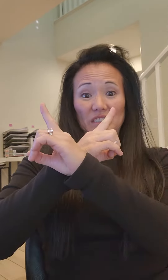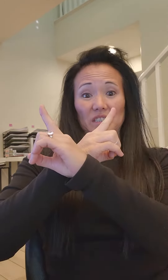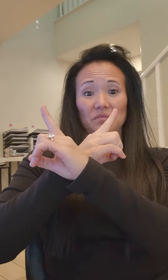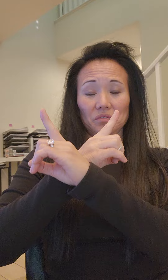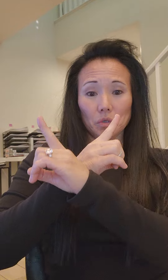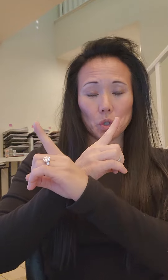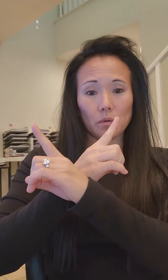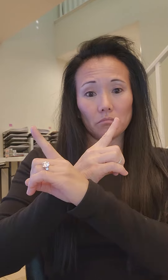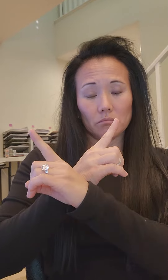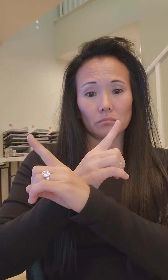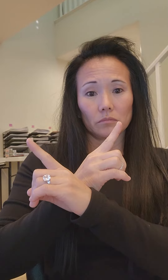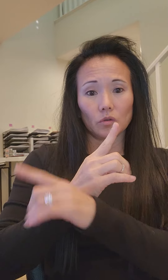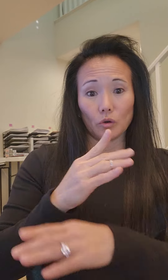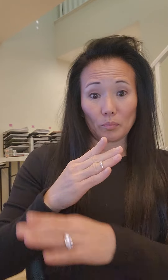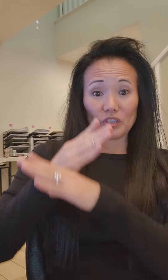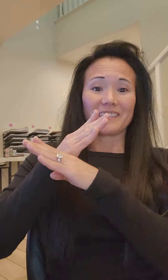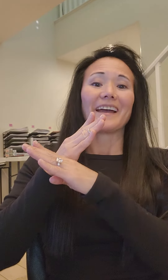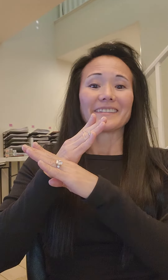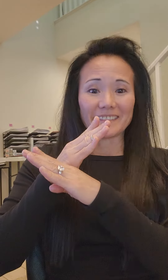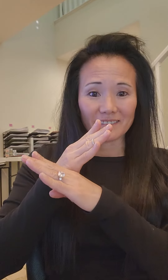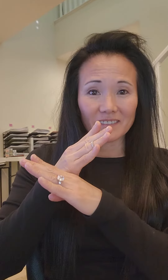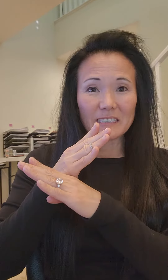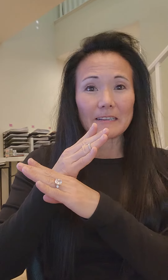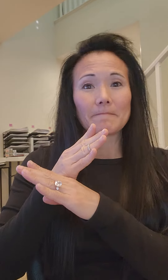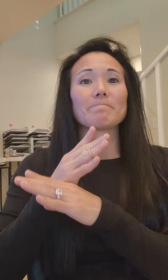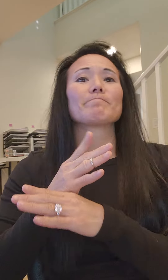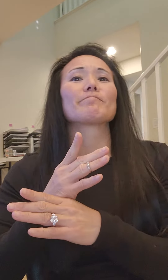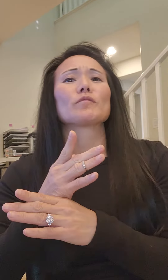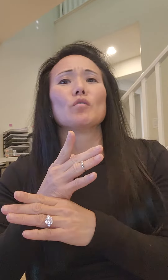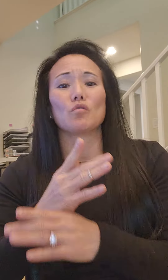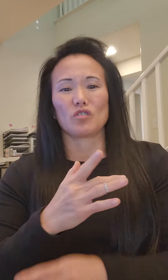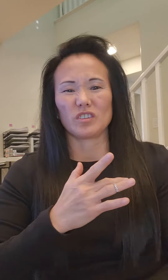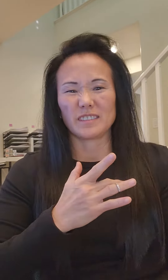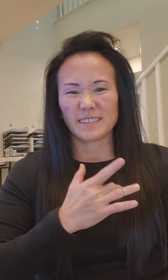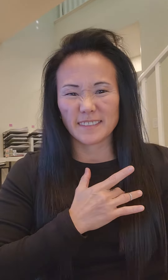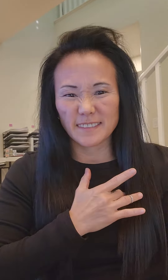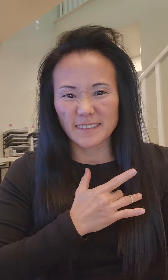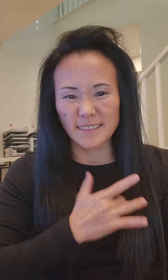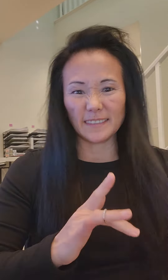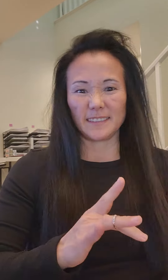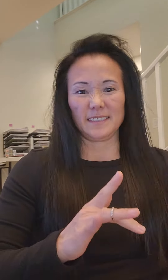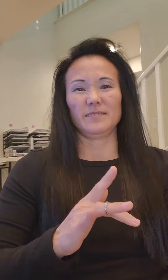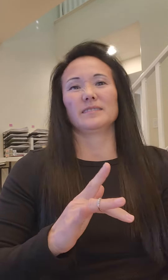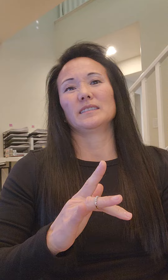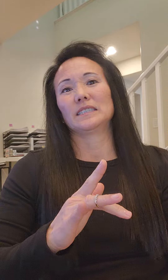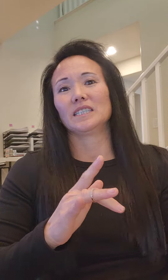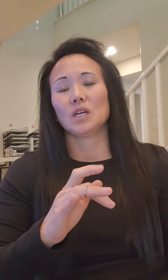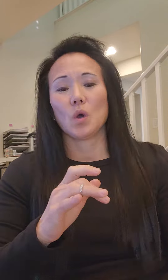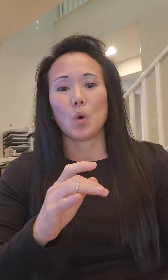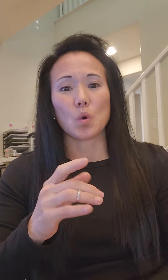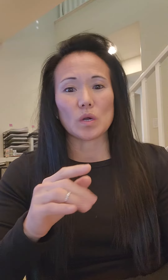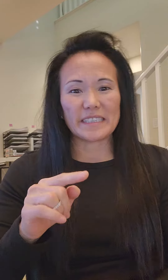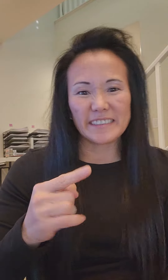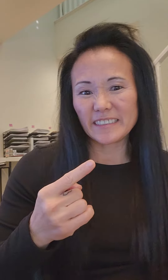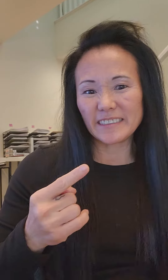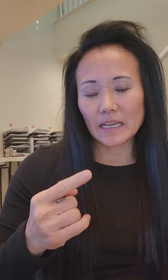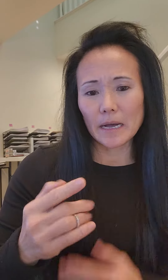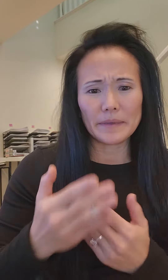defensive or protective or sensitive or